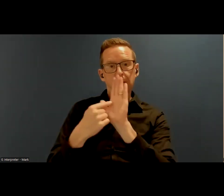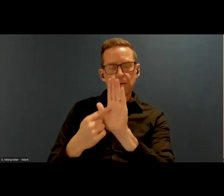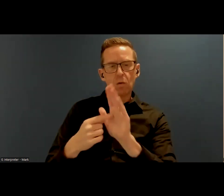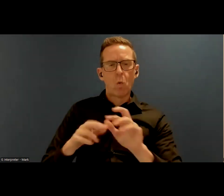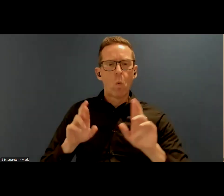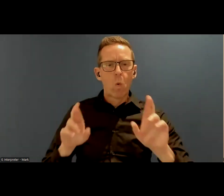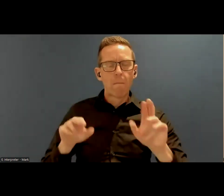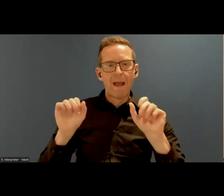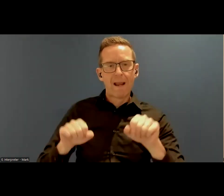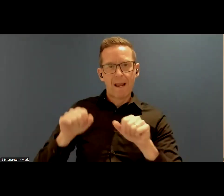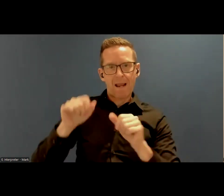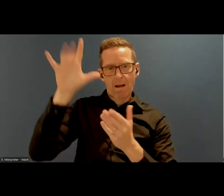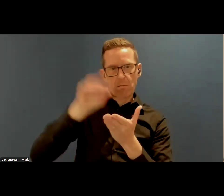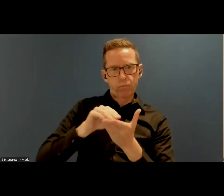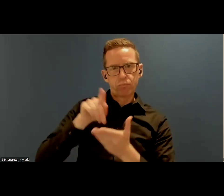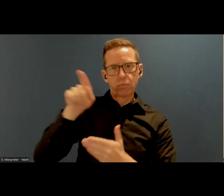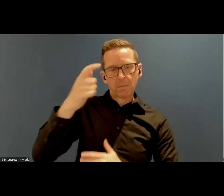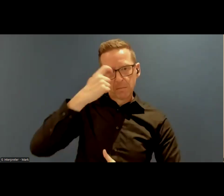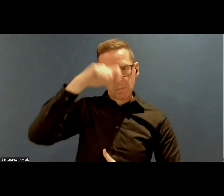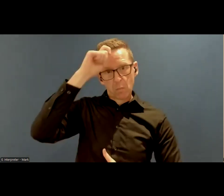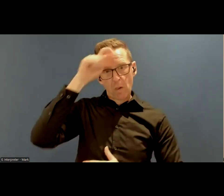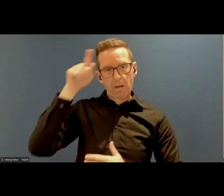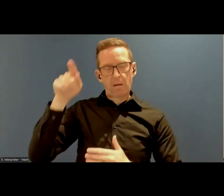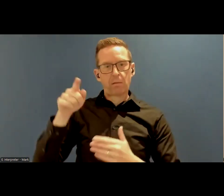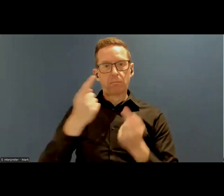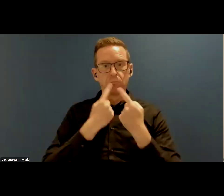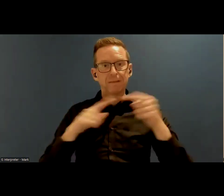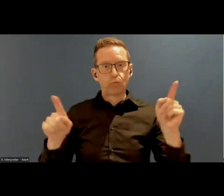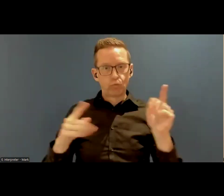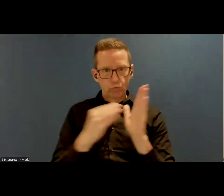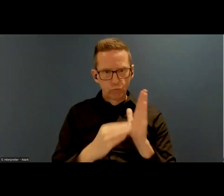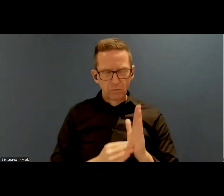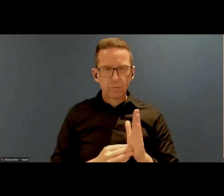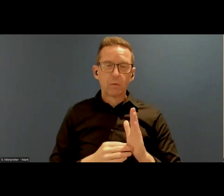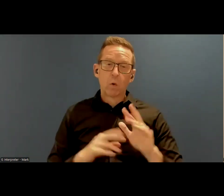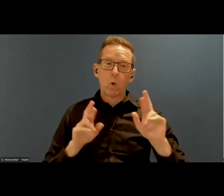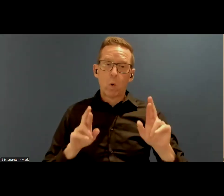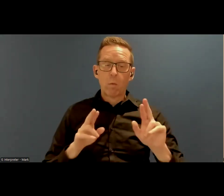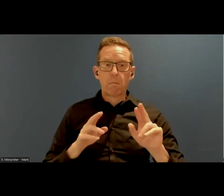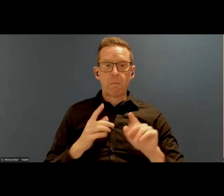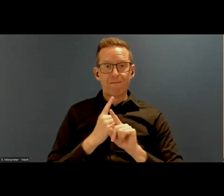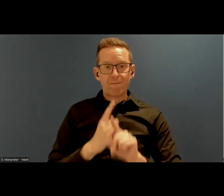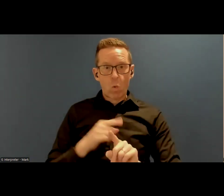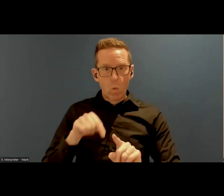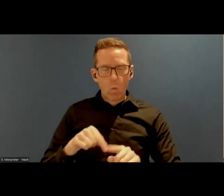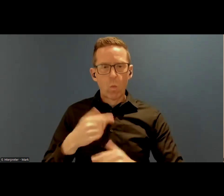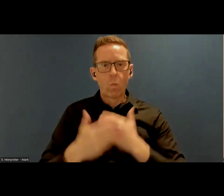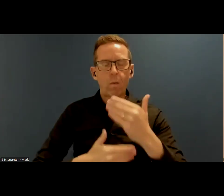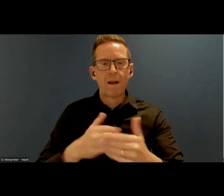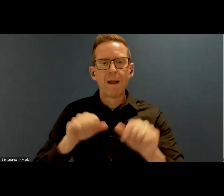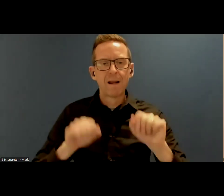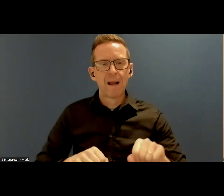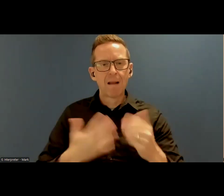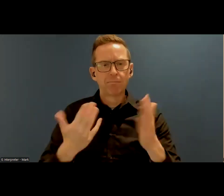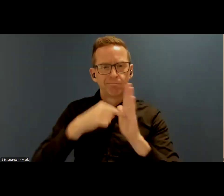Amman Berlin Declaration, we will come up with concrete results, and maybe we will develop more comprehensive